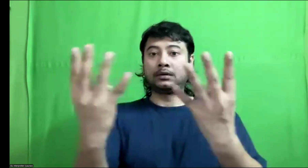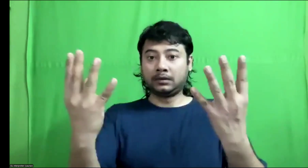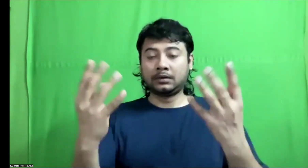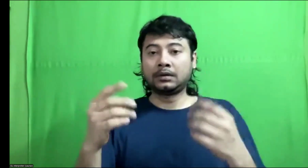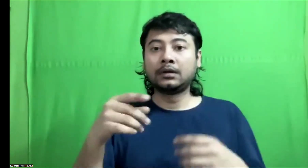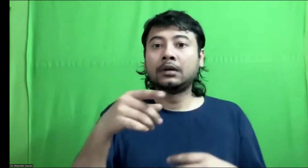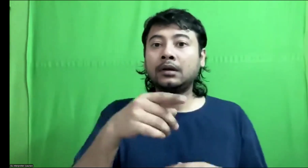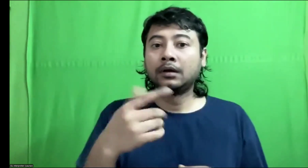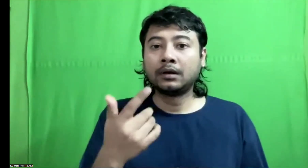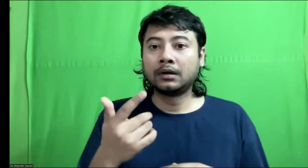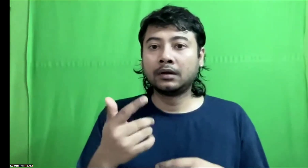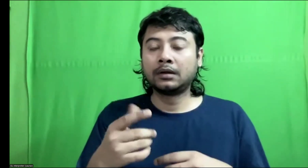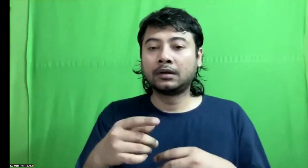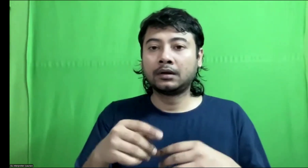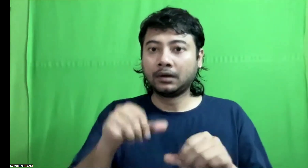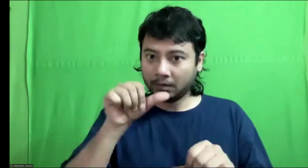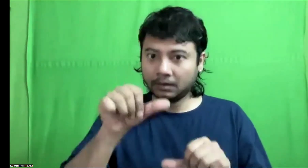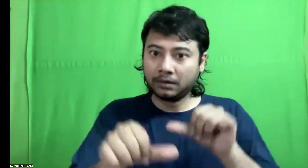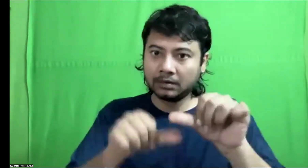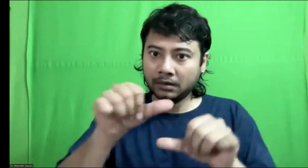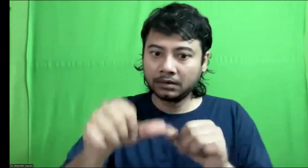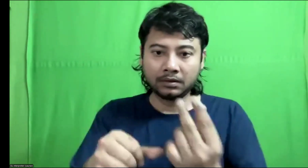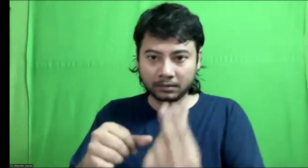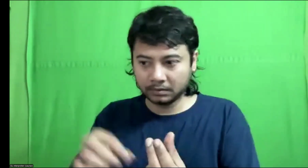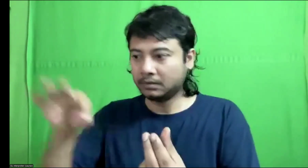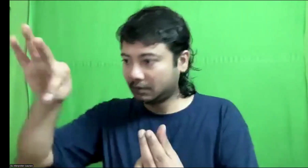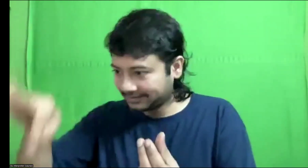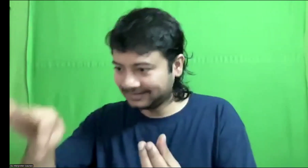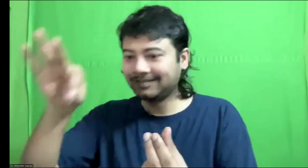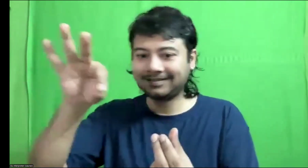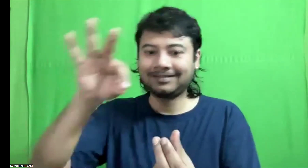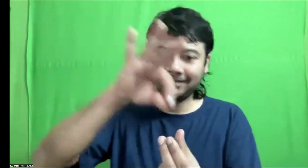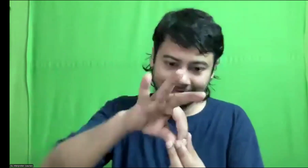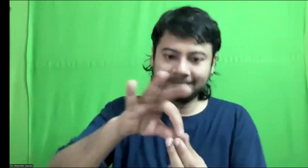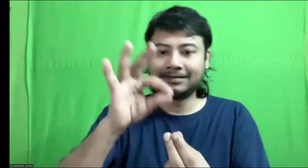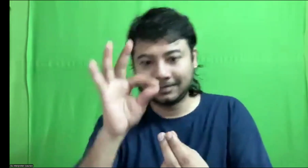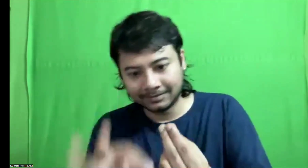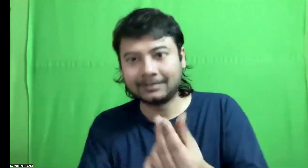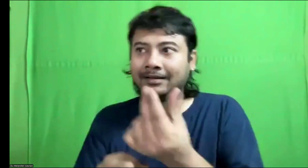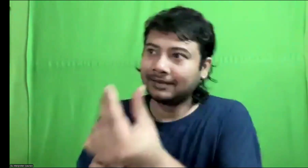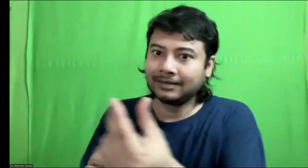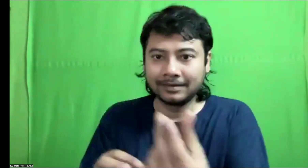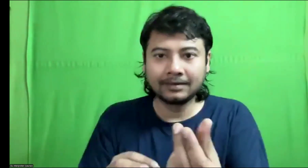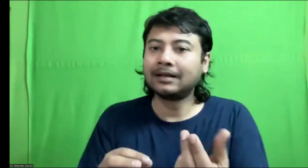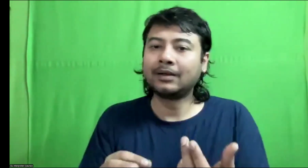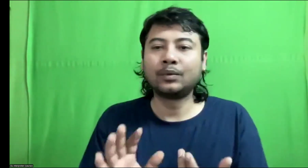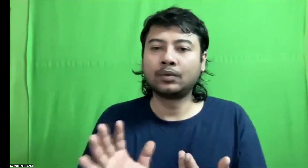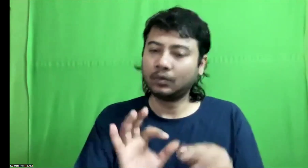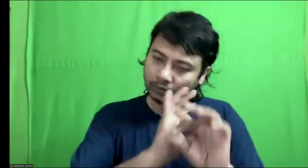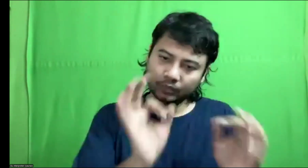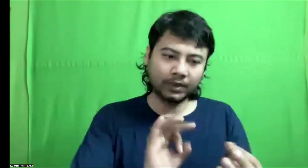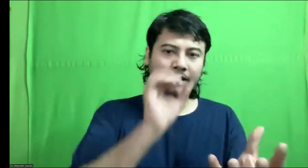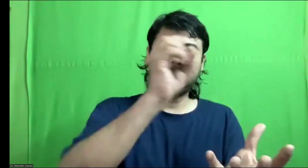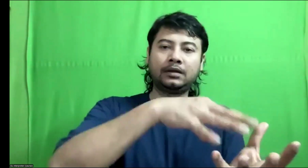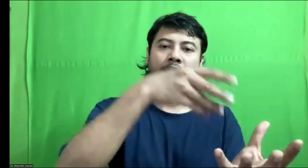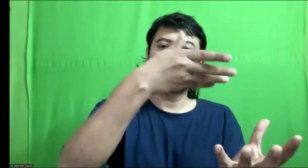ghee, ready the new deepam. So you already have soaked ghee. You just take out that and light it, give it to that person, let that